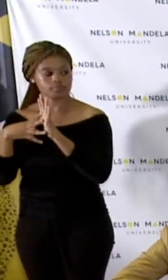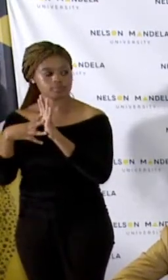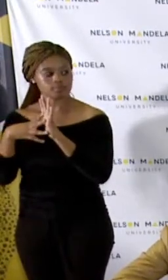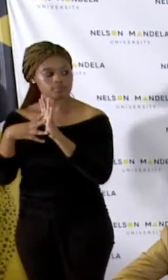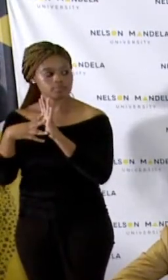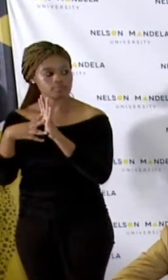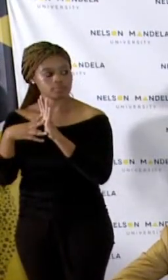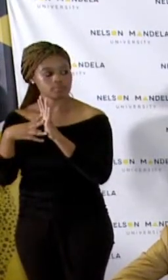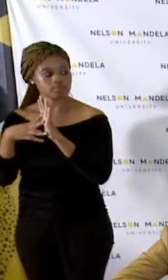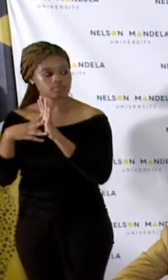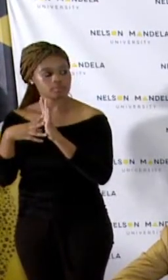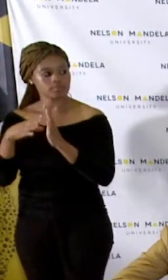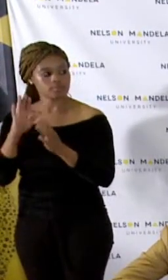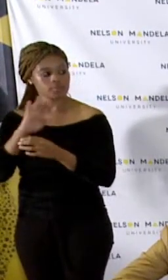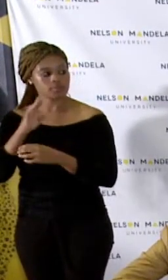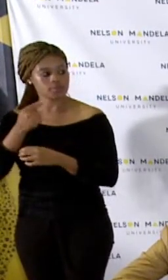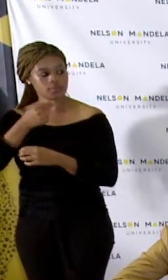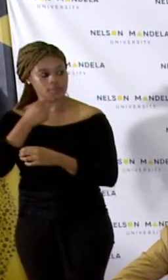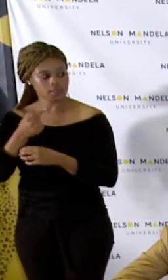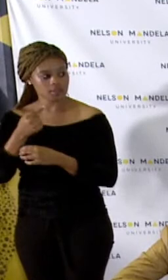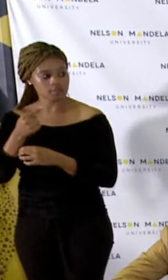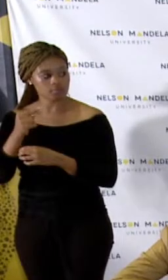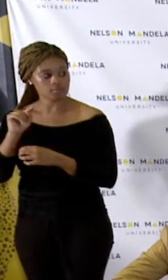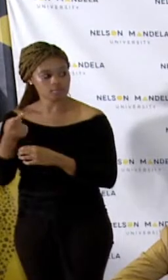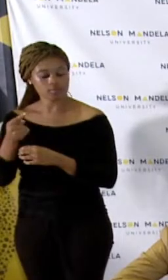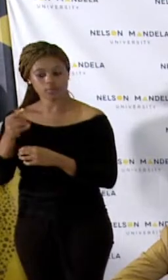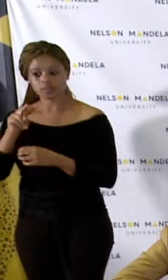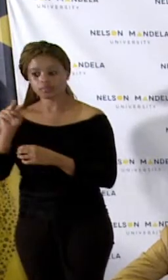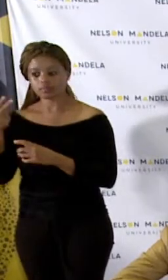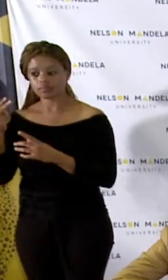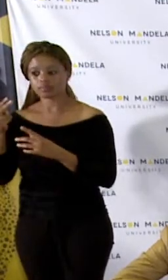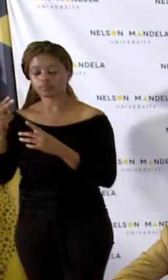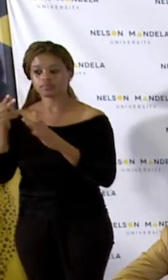people, that's not meant to say that another company,